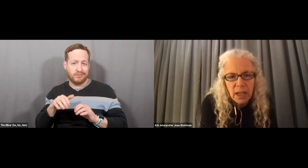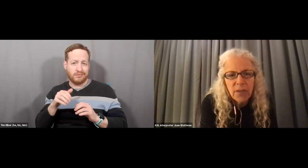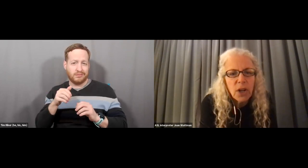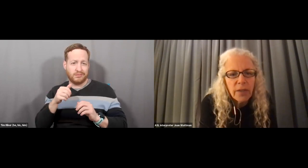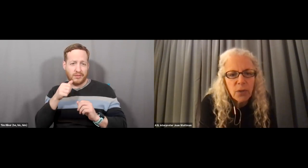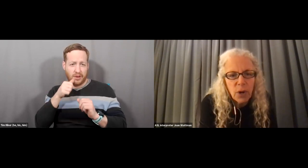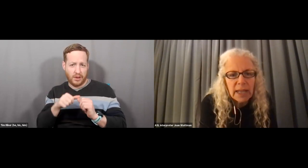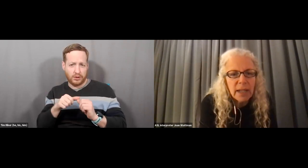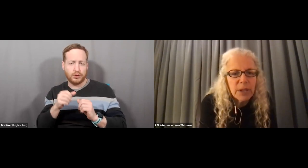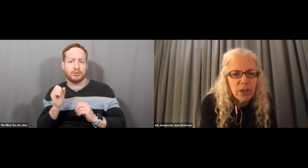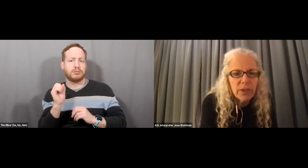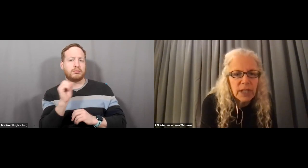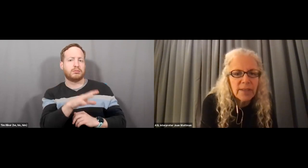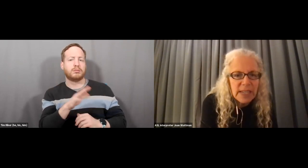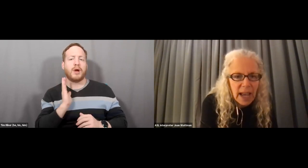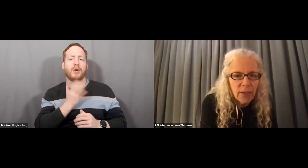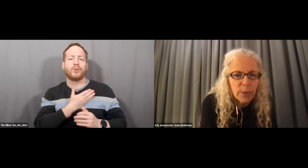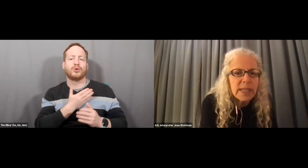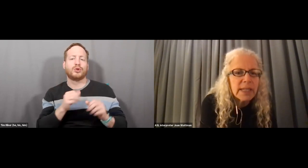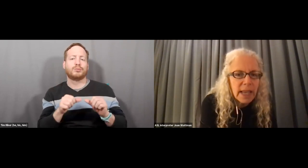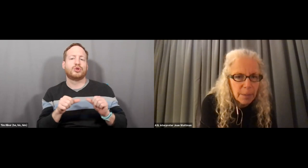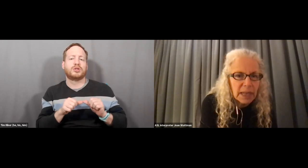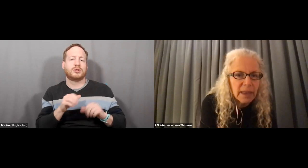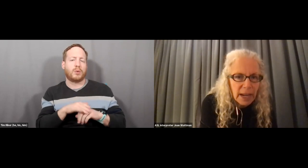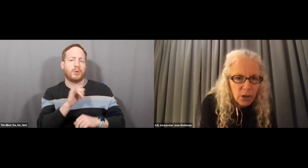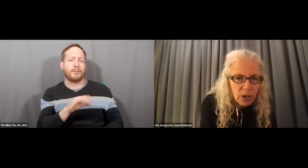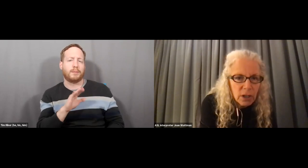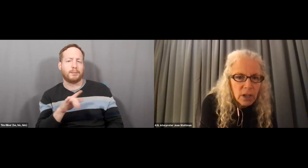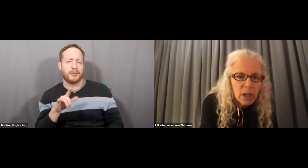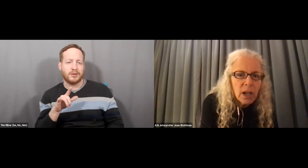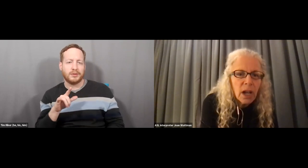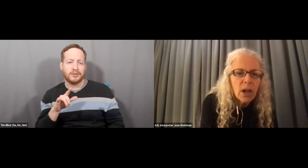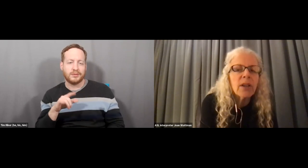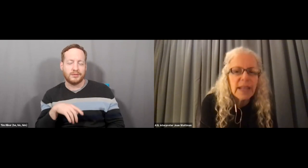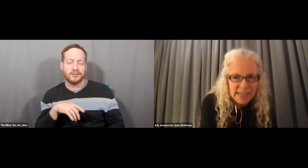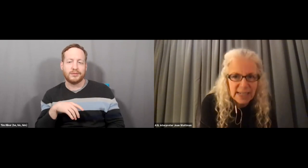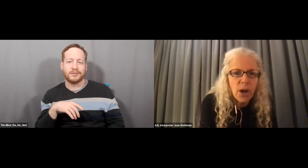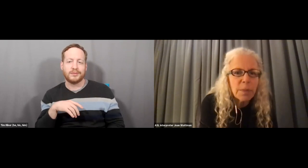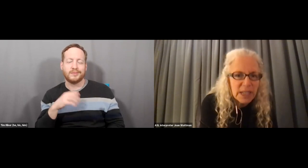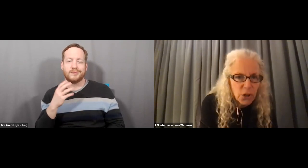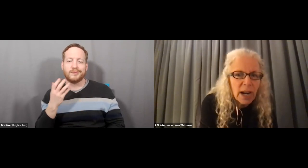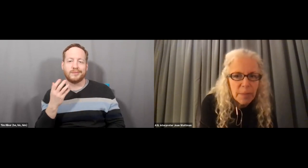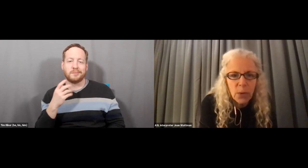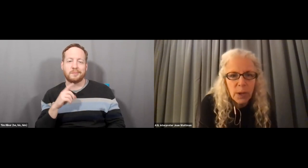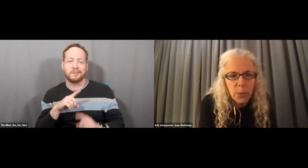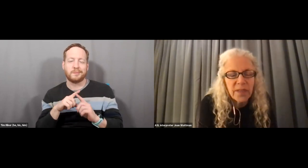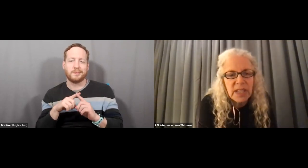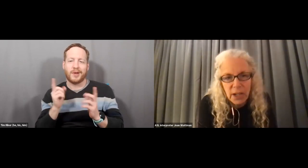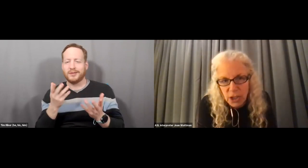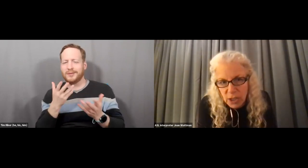very often the Rhode Island Commission for the Deaf staff will set up a letter that states our position on a bill, whether we've decided to